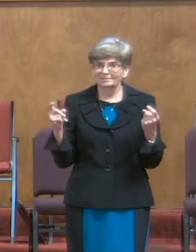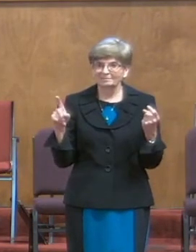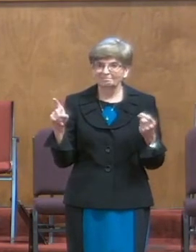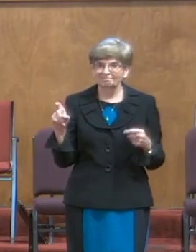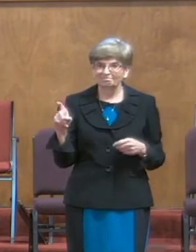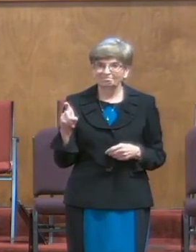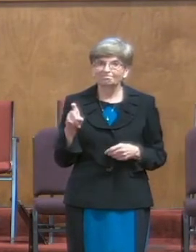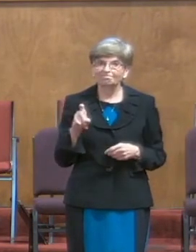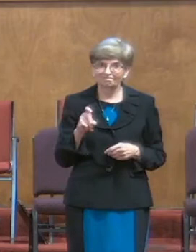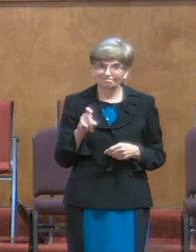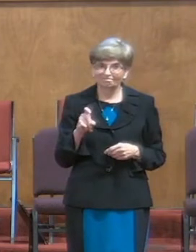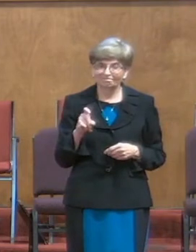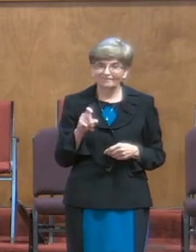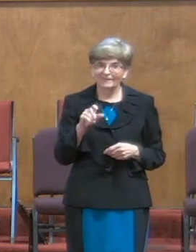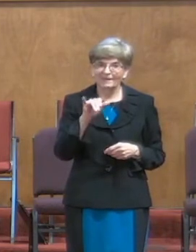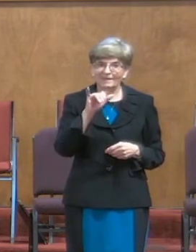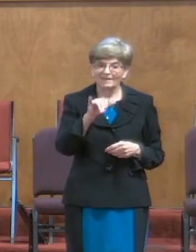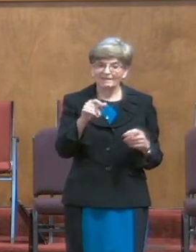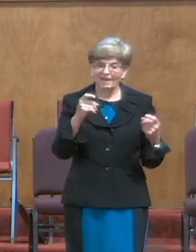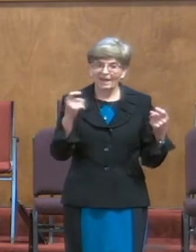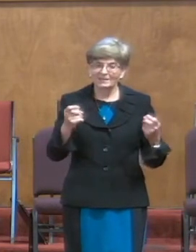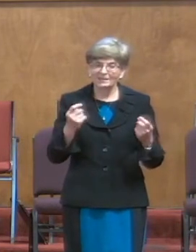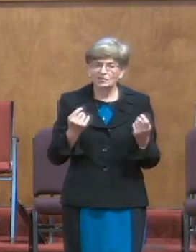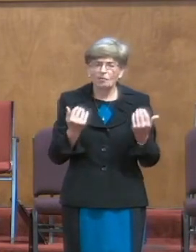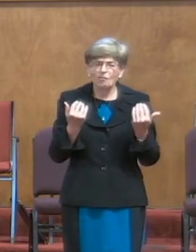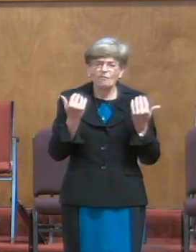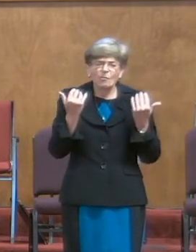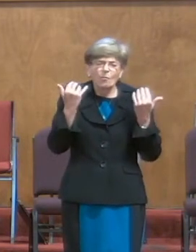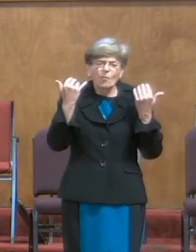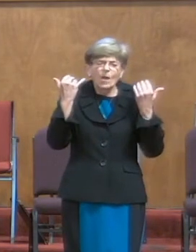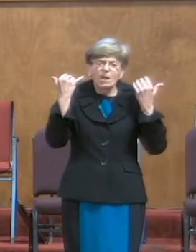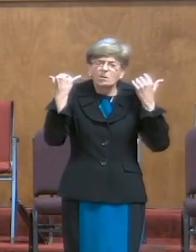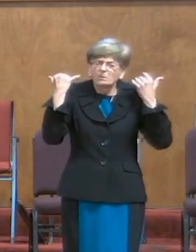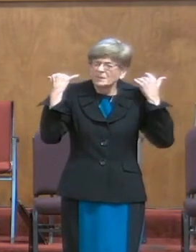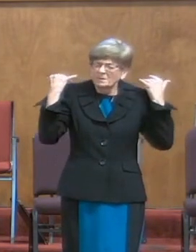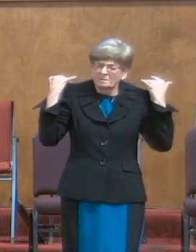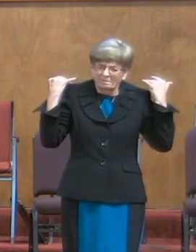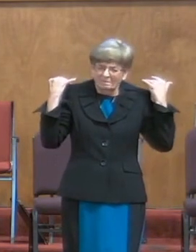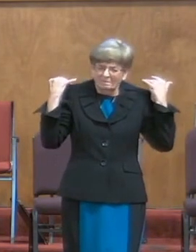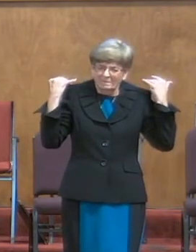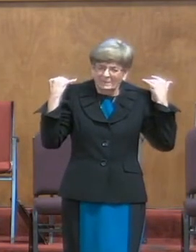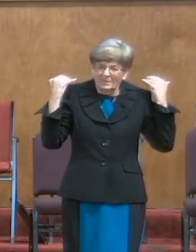That sin that would make him to cry out, my God, why?"